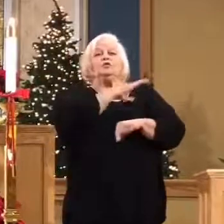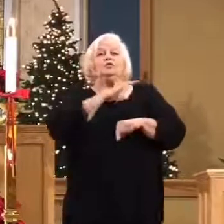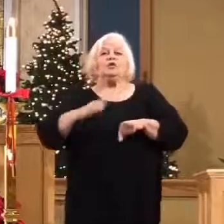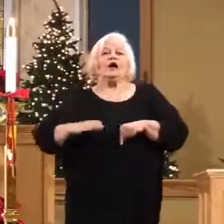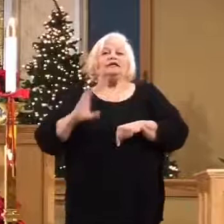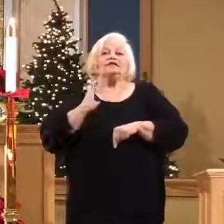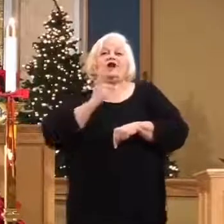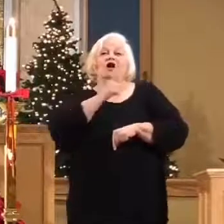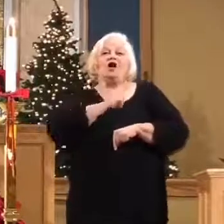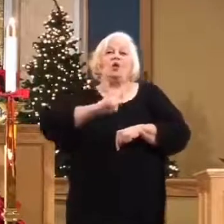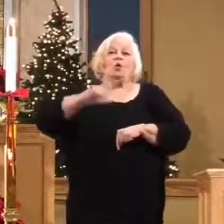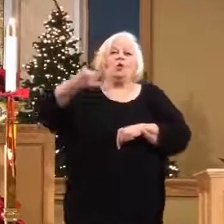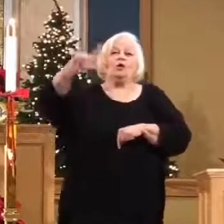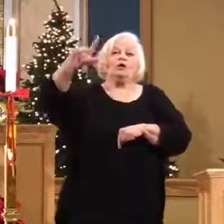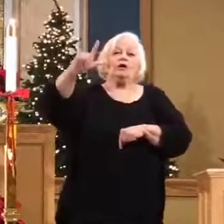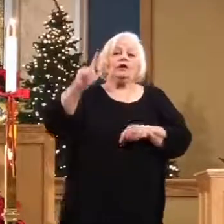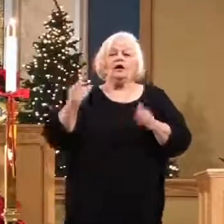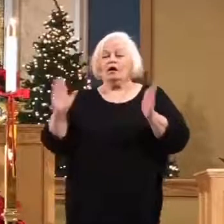our Lord.